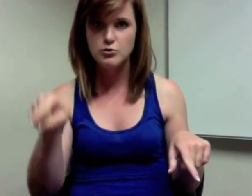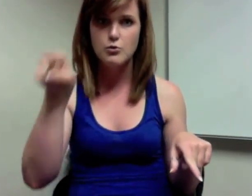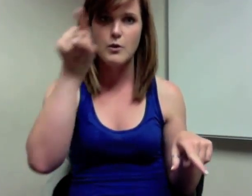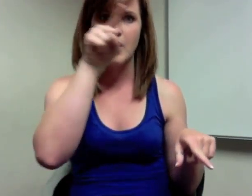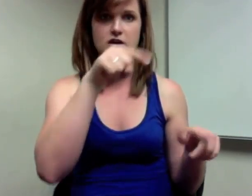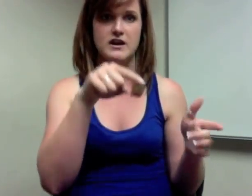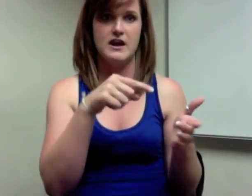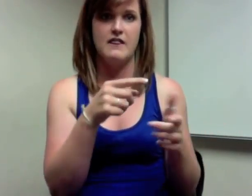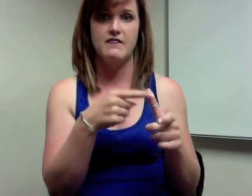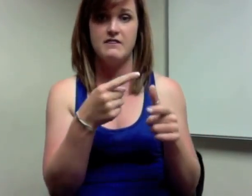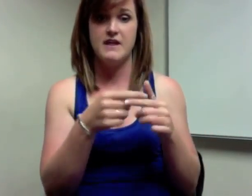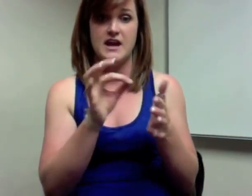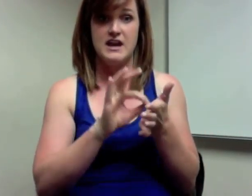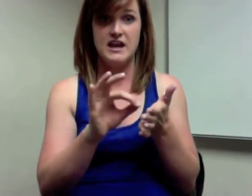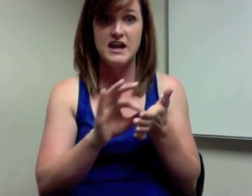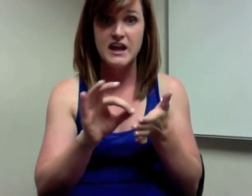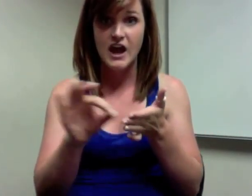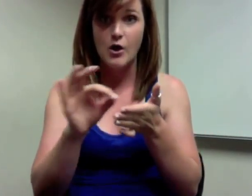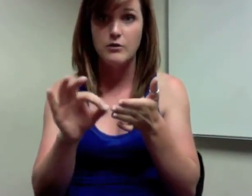segments, that is the perimeter.